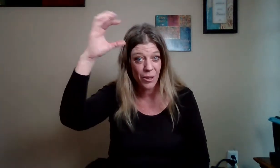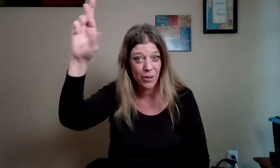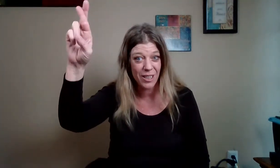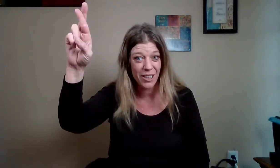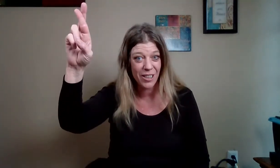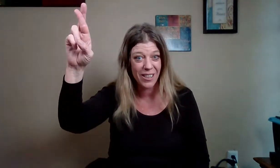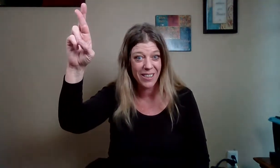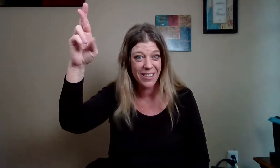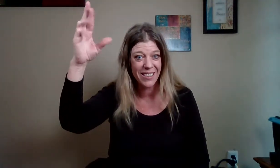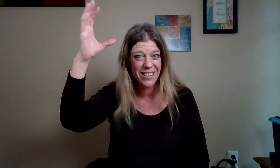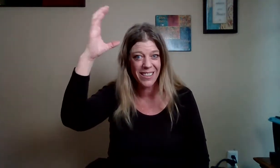Computer.